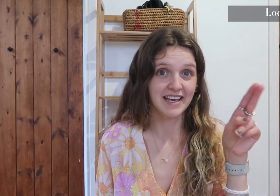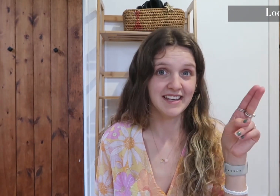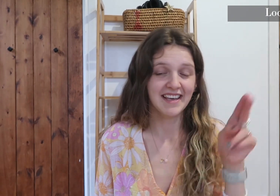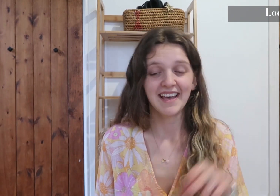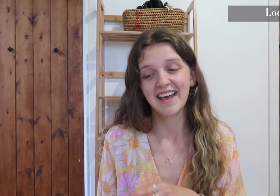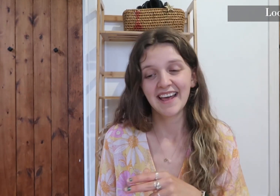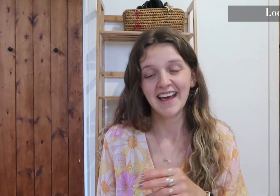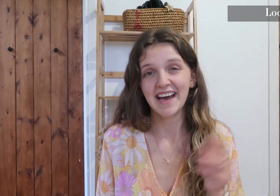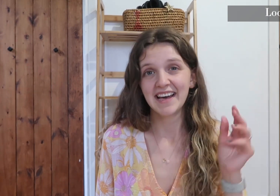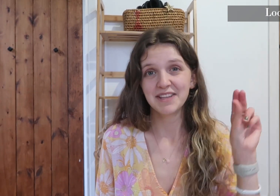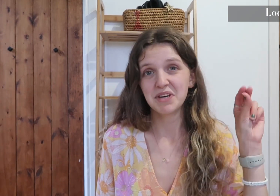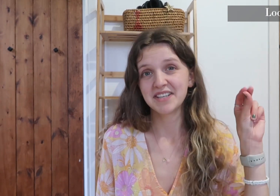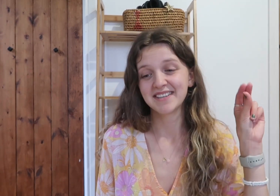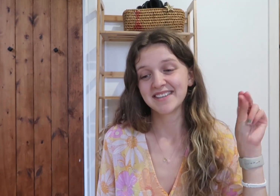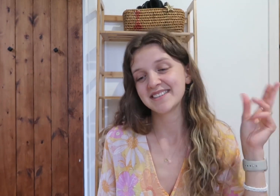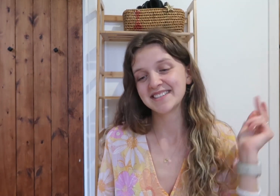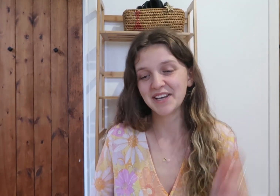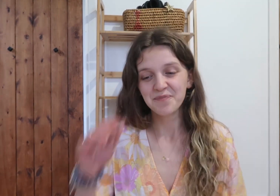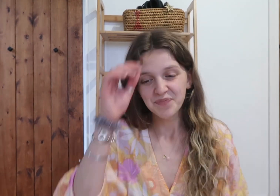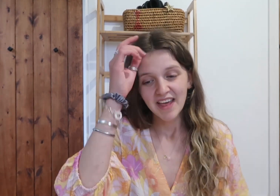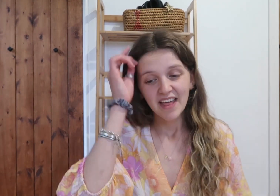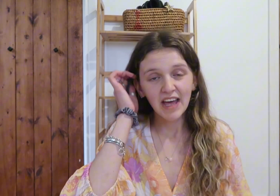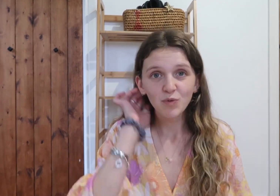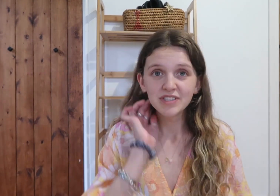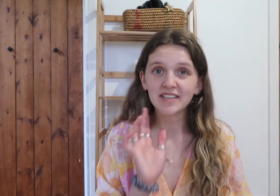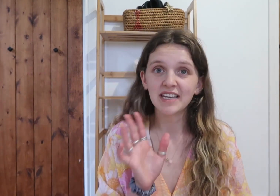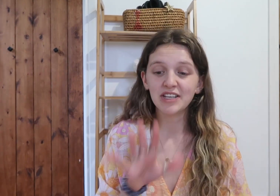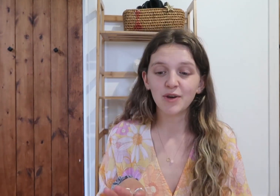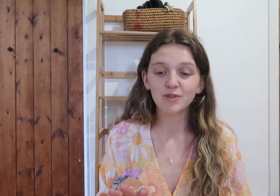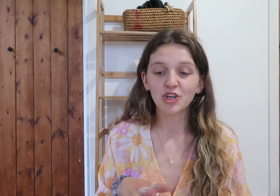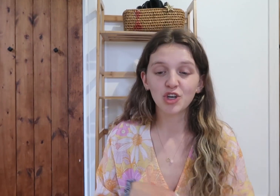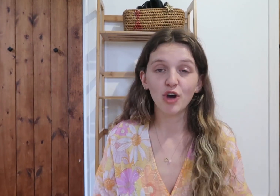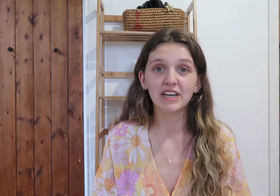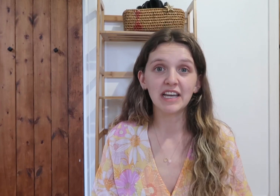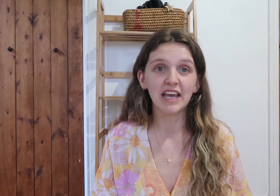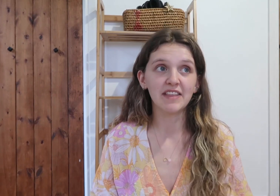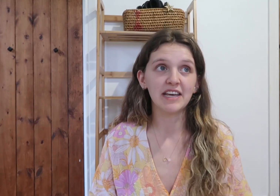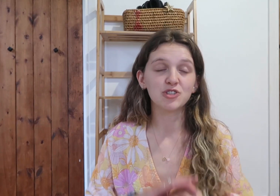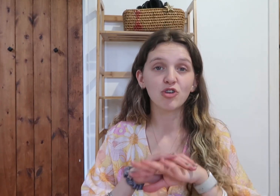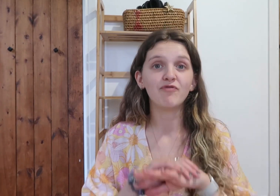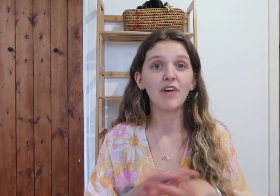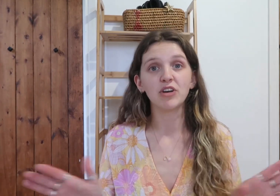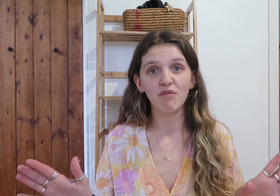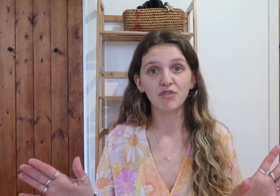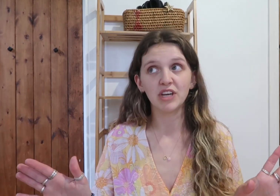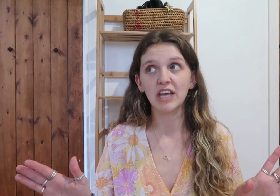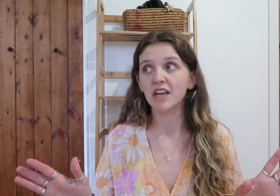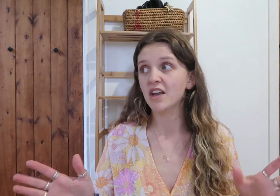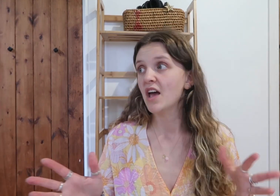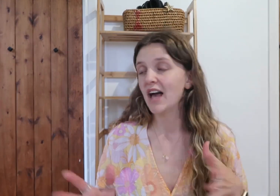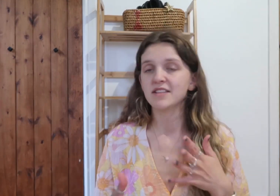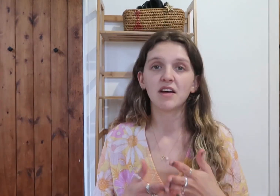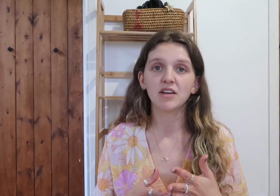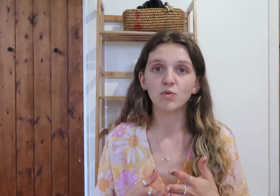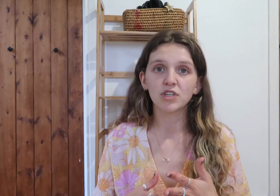looking at the bird. So they're all the signs that he knows currently and that he's very confident in and signing all the